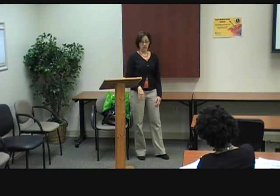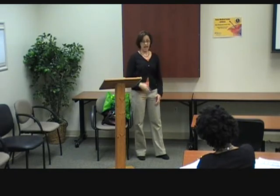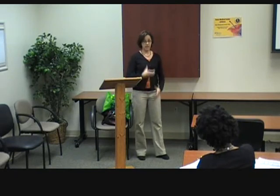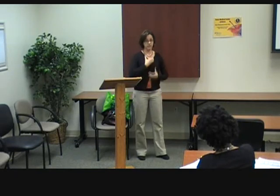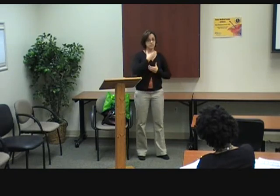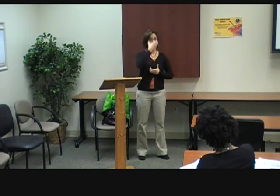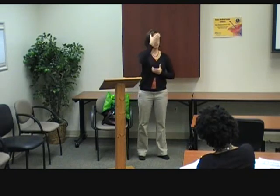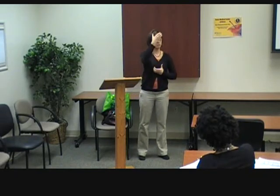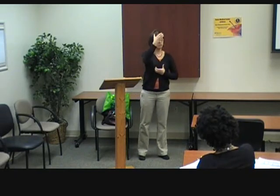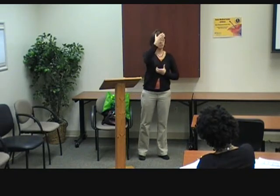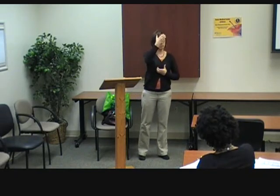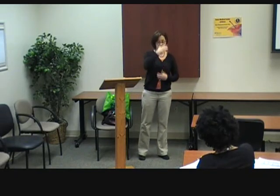Giraffe.